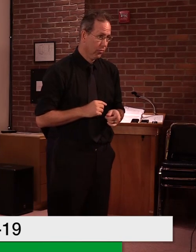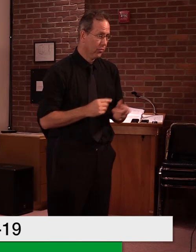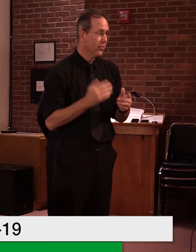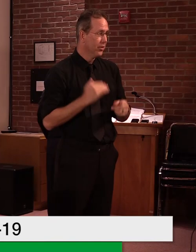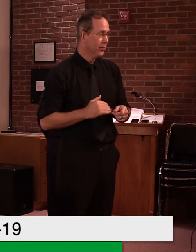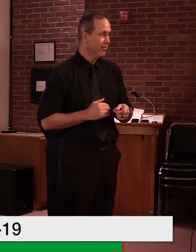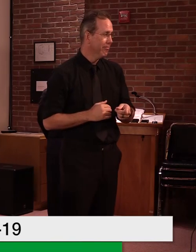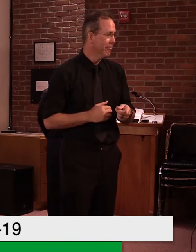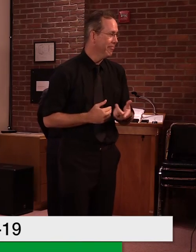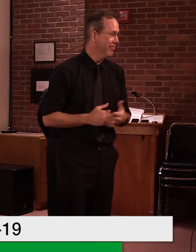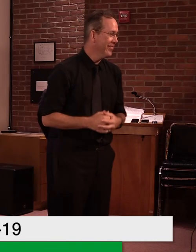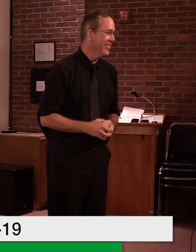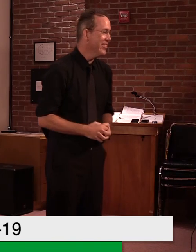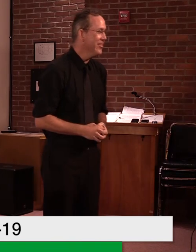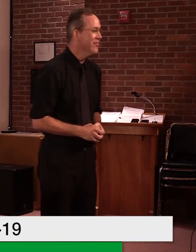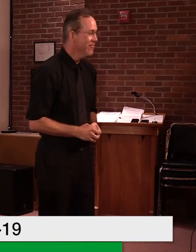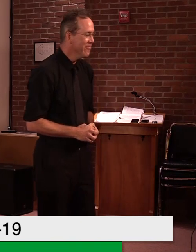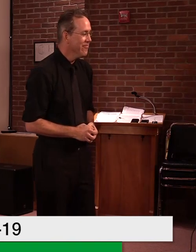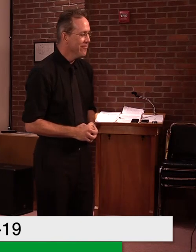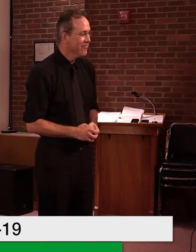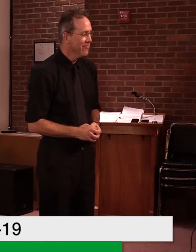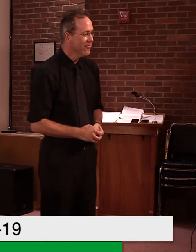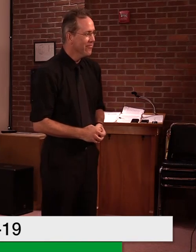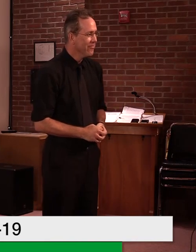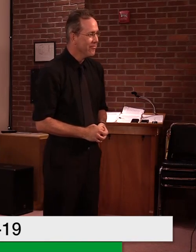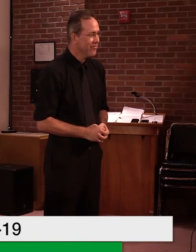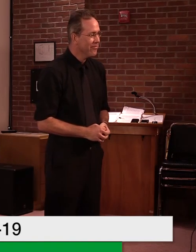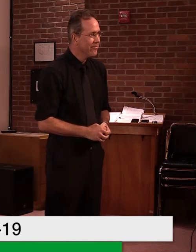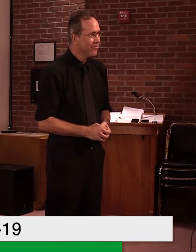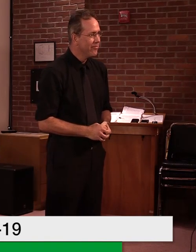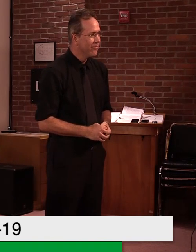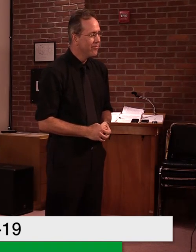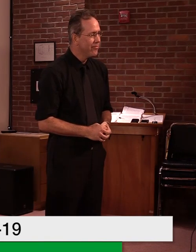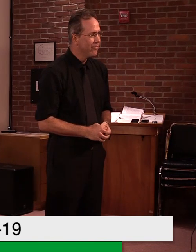Greg from the Bennington Banner.